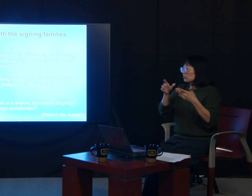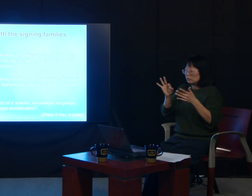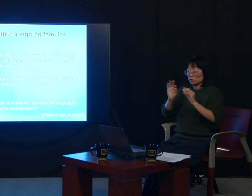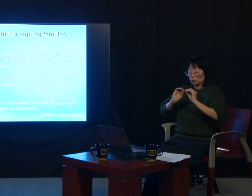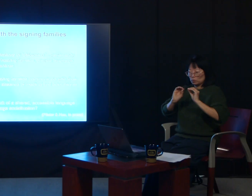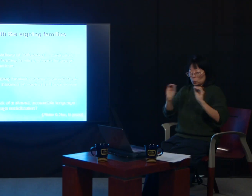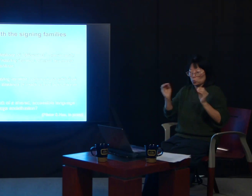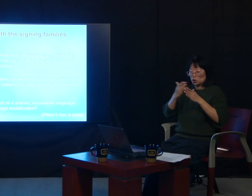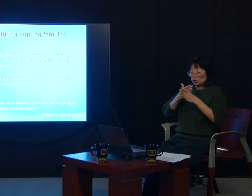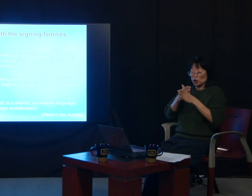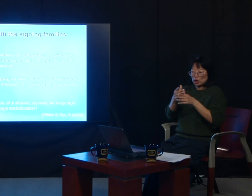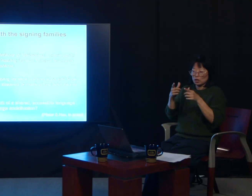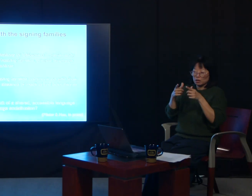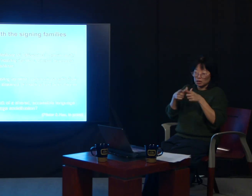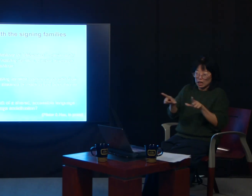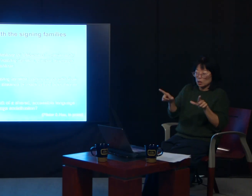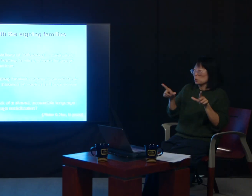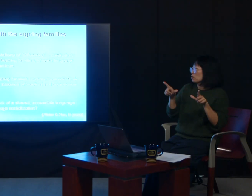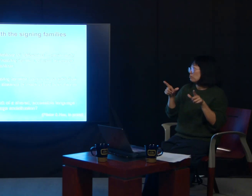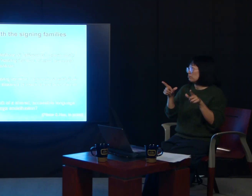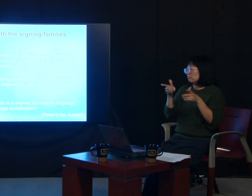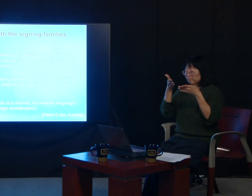socialization when they didn't have a shared language?